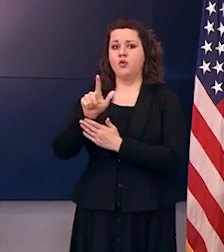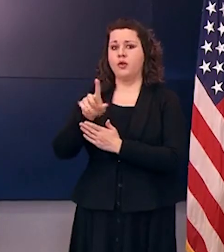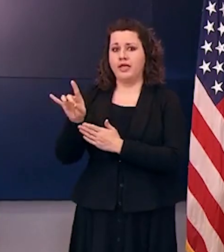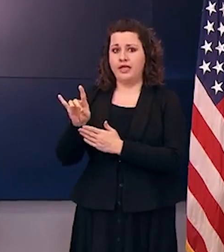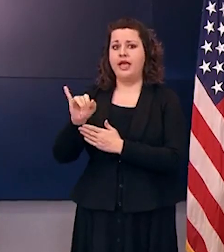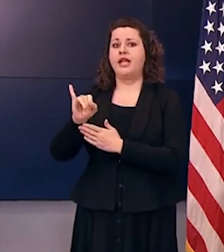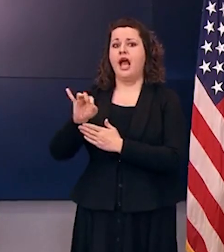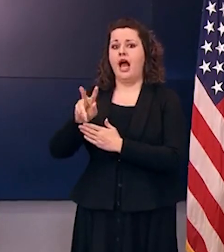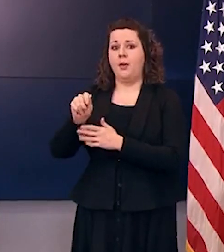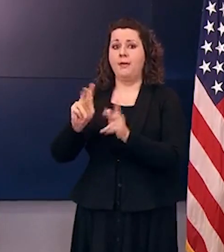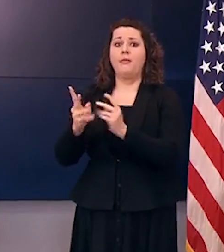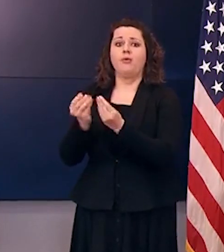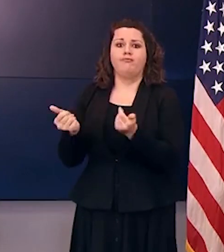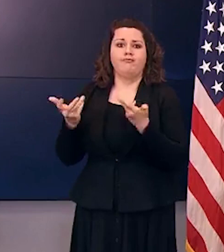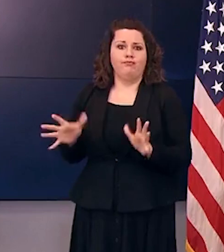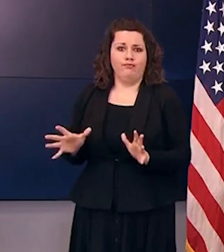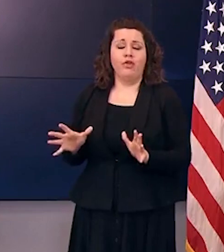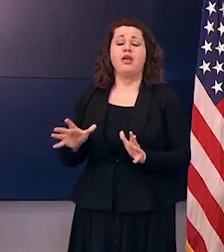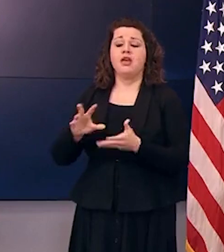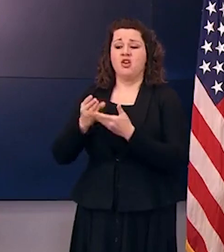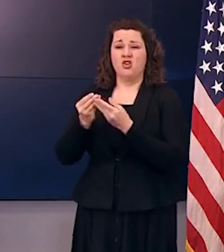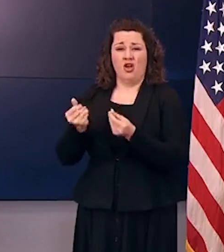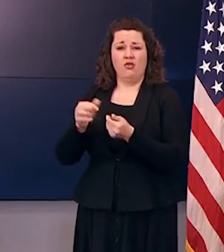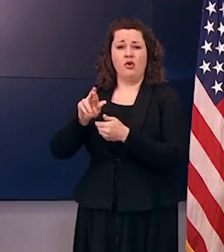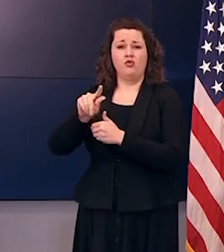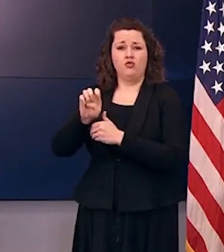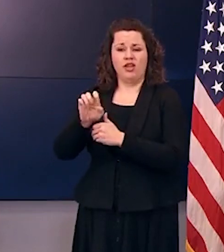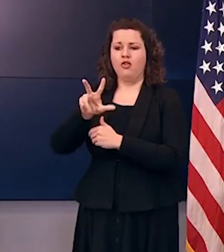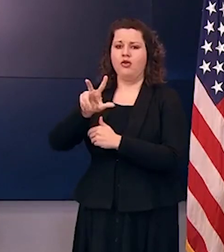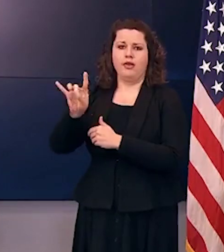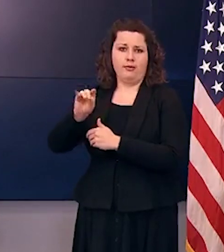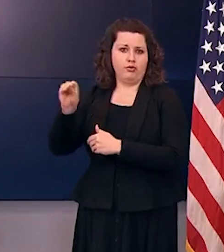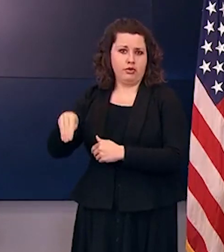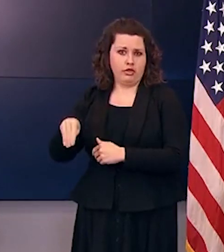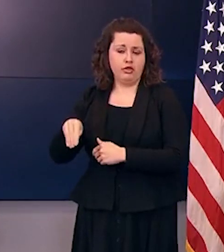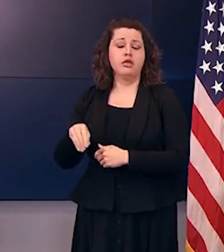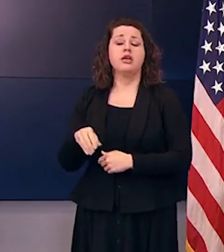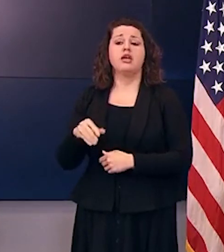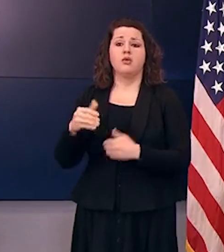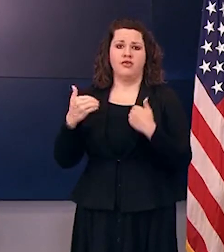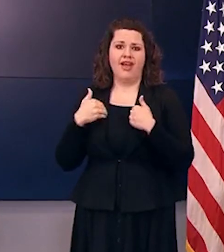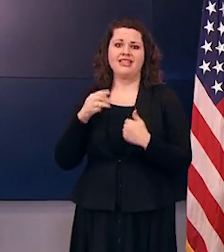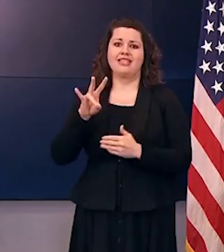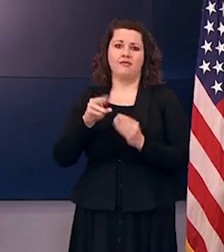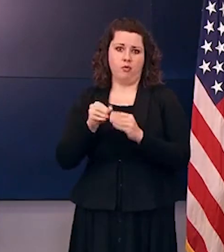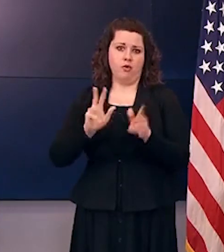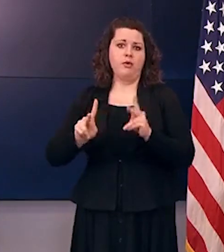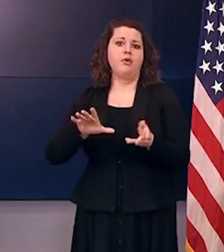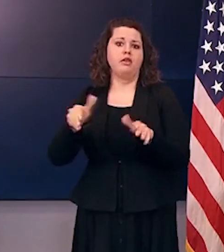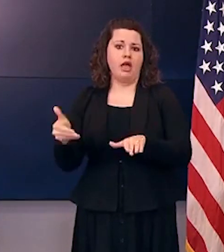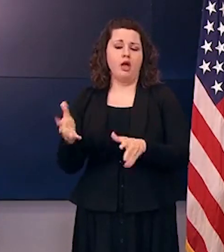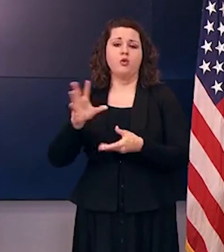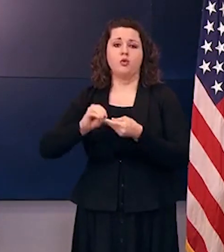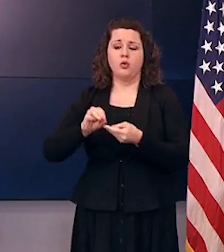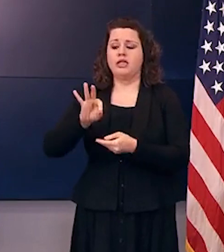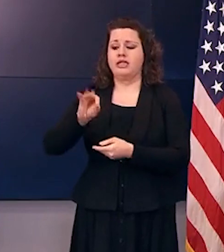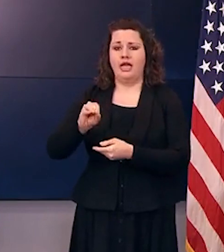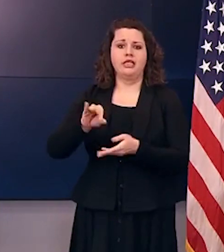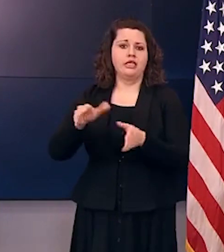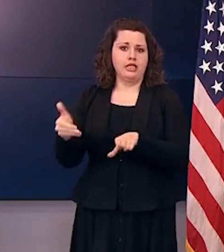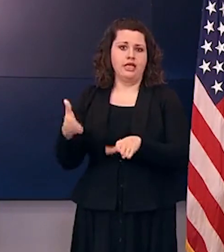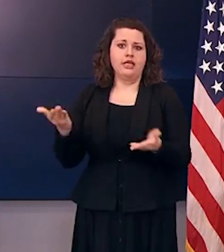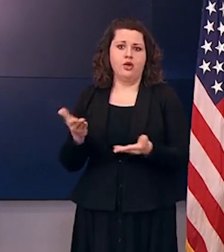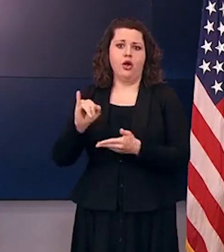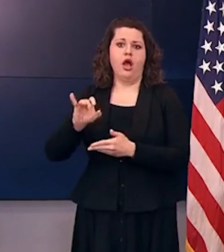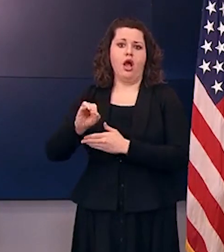1,428 Iowans recovered for a recovery rate of 38%, and we have had an additional 7 deaths for a total of 90 deaths in the